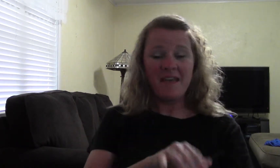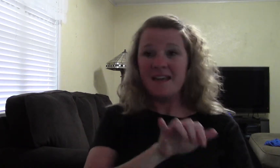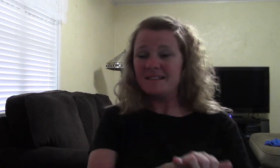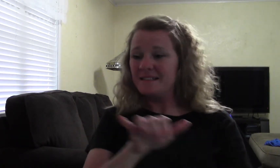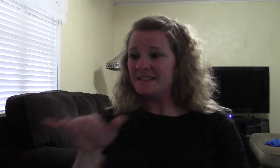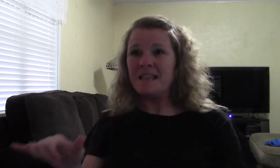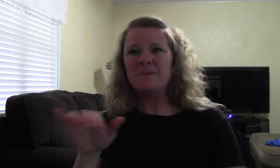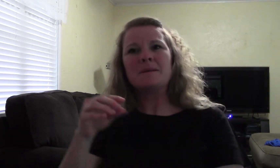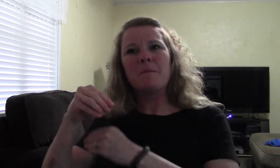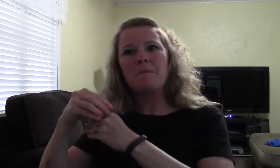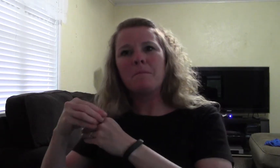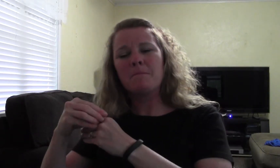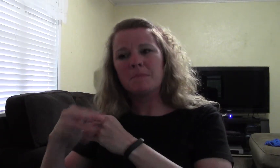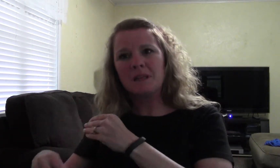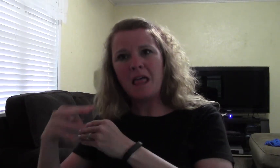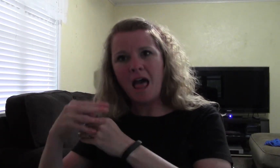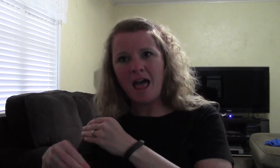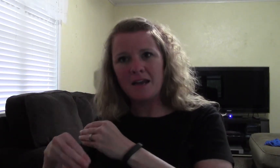can only go in a certain direction.